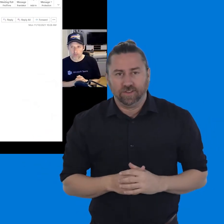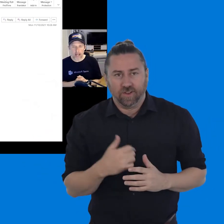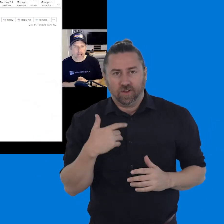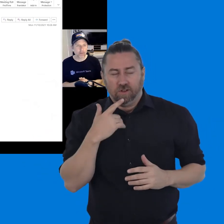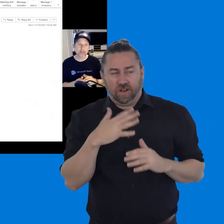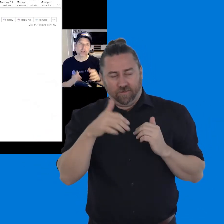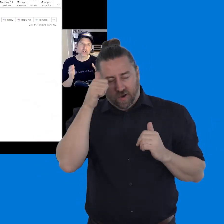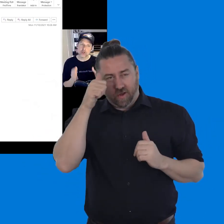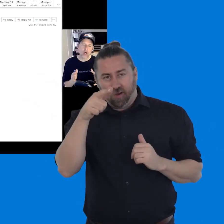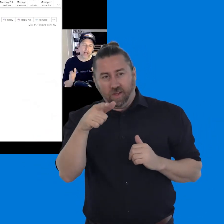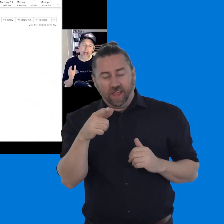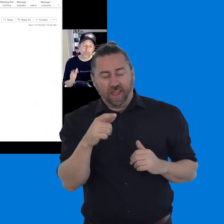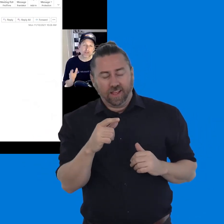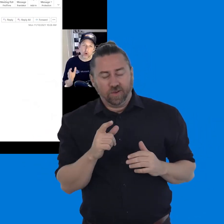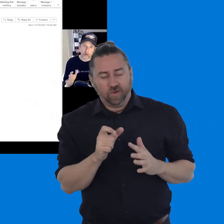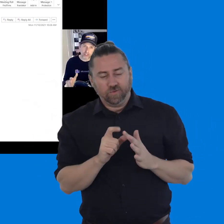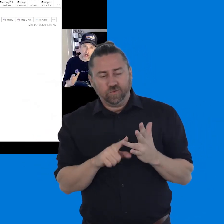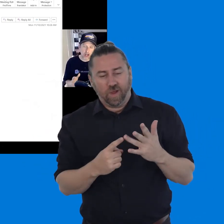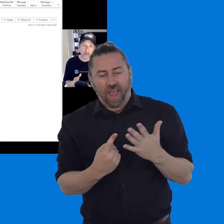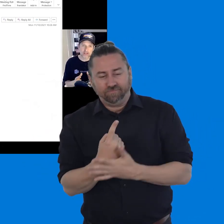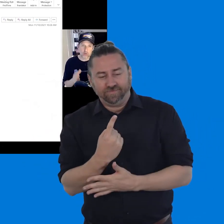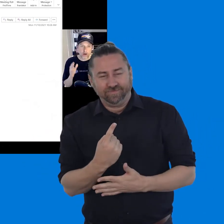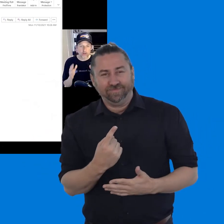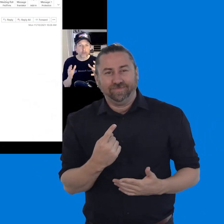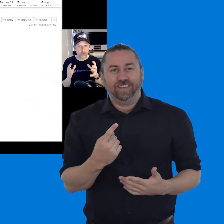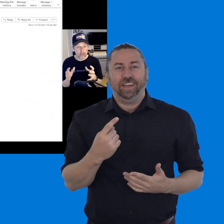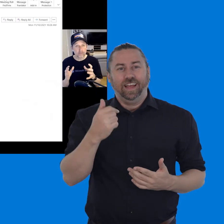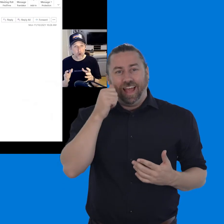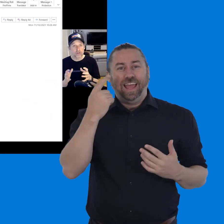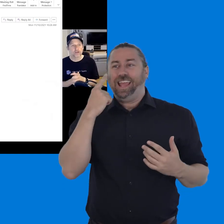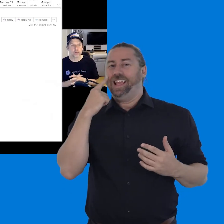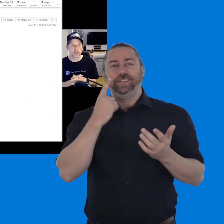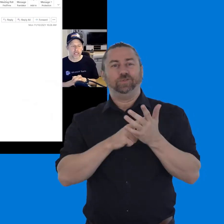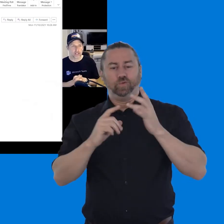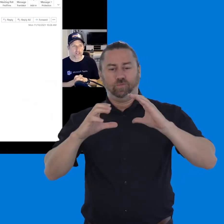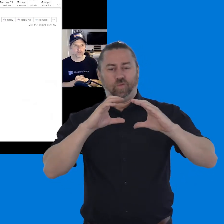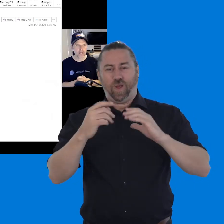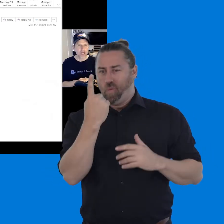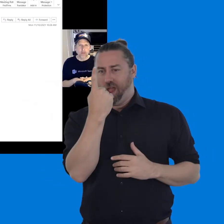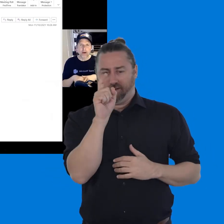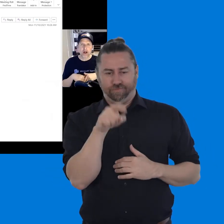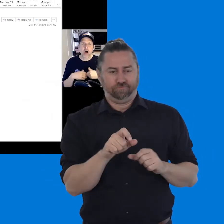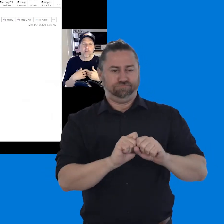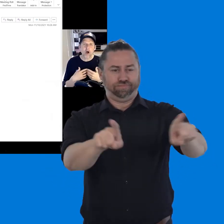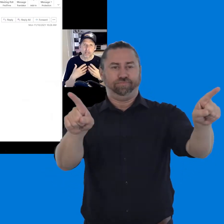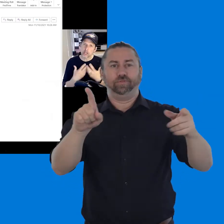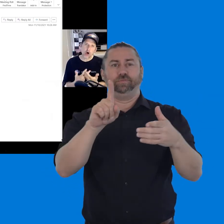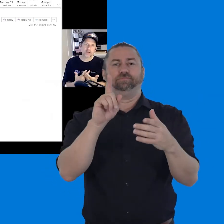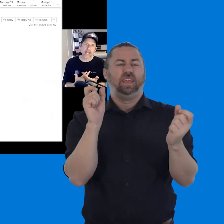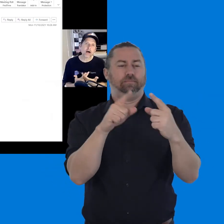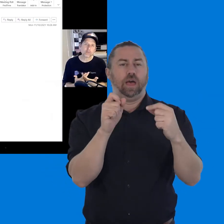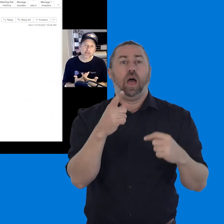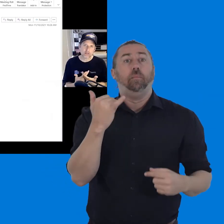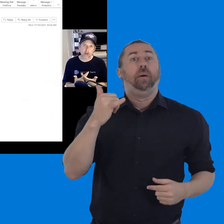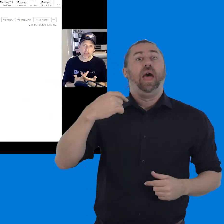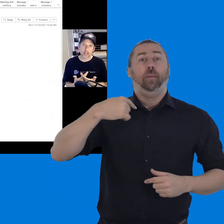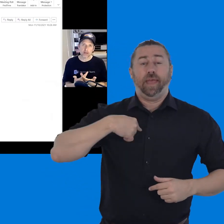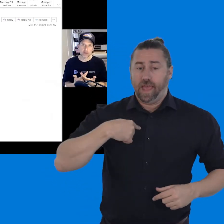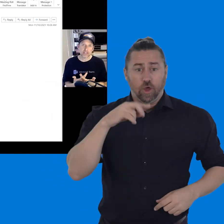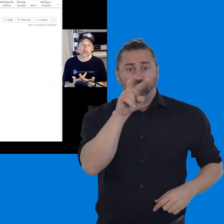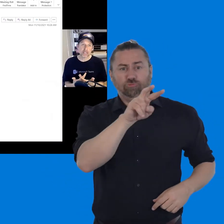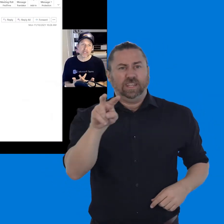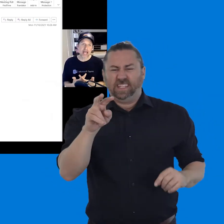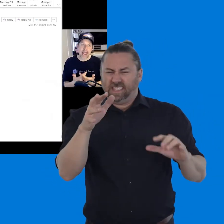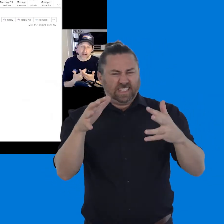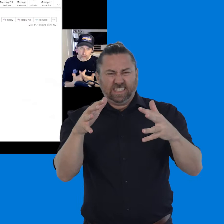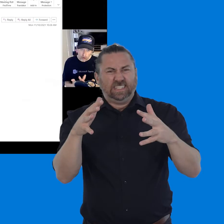shouldn't say what might happen because you know it happens all the time and it's one of the big modes of communication. But I might be locked out because of my